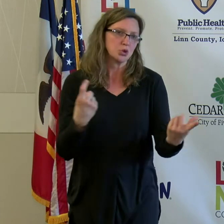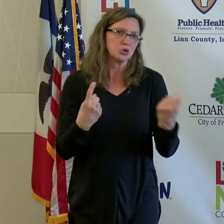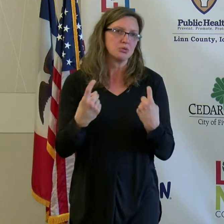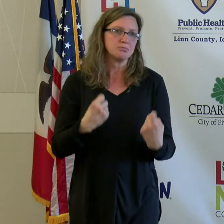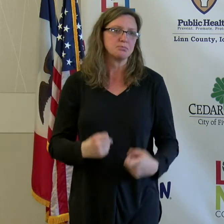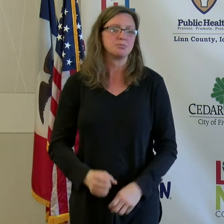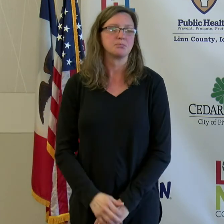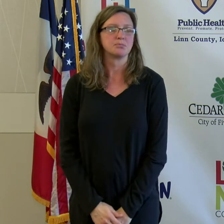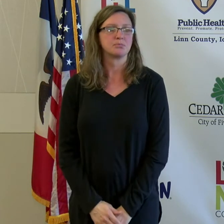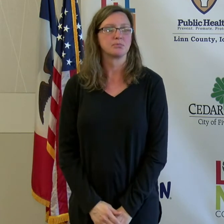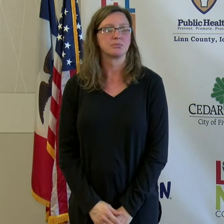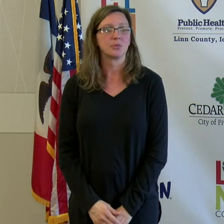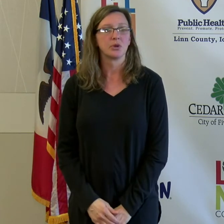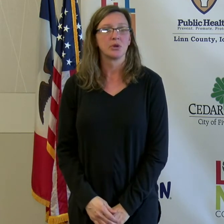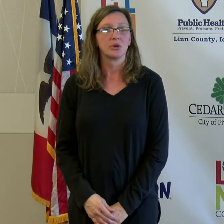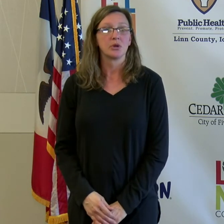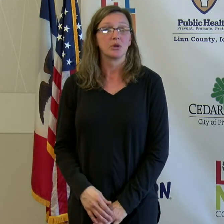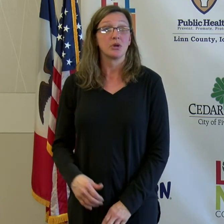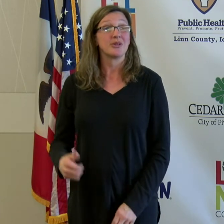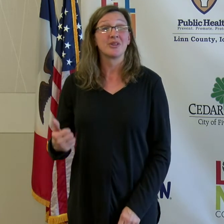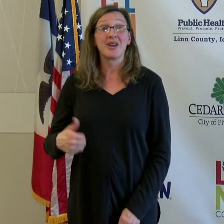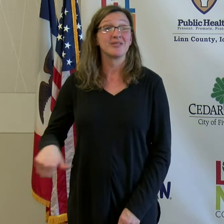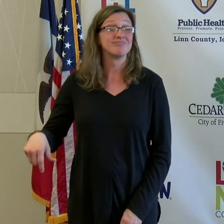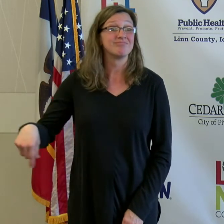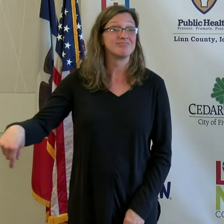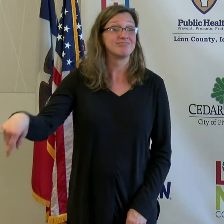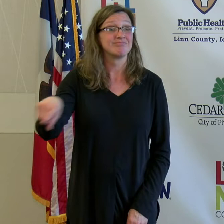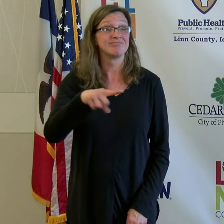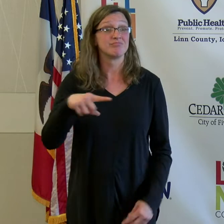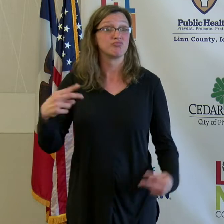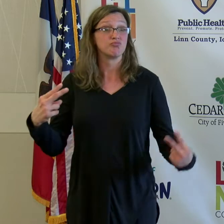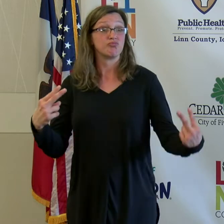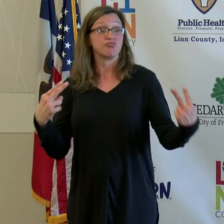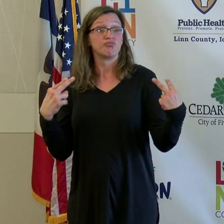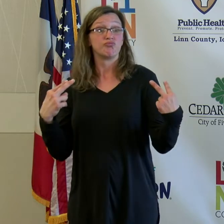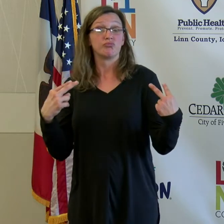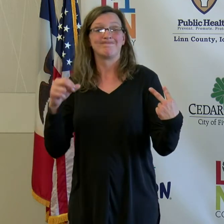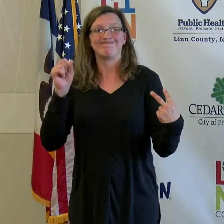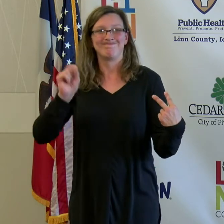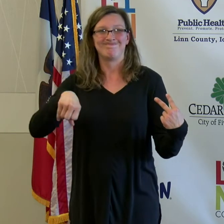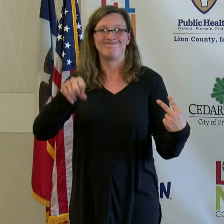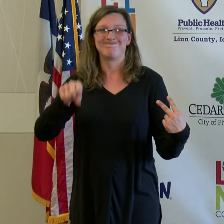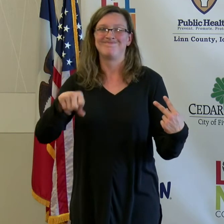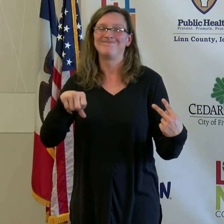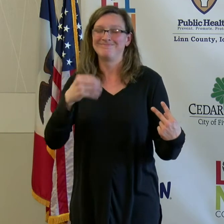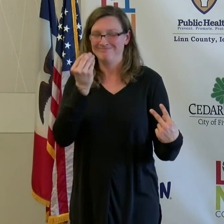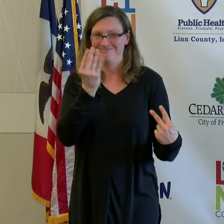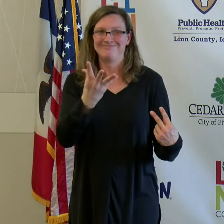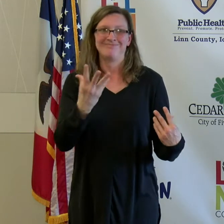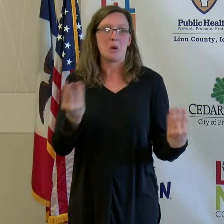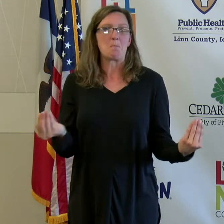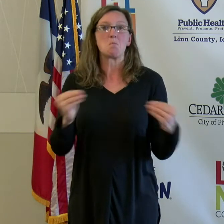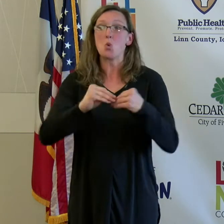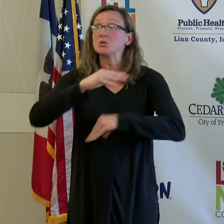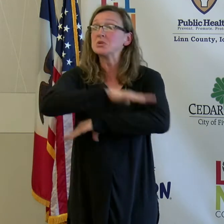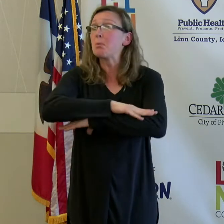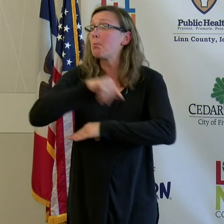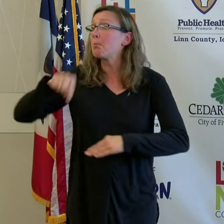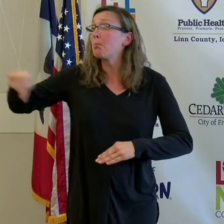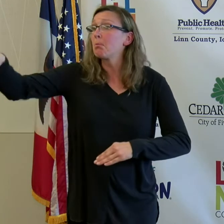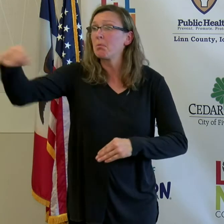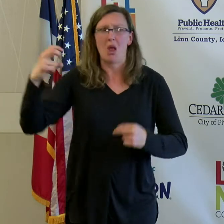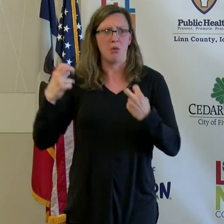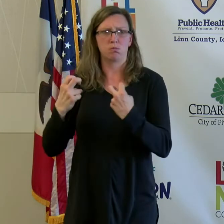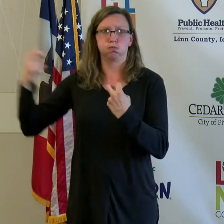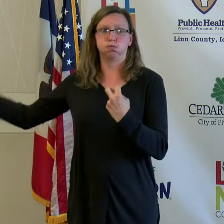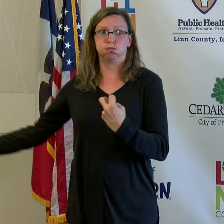that are watching, we have taken measures to increase social distancing here where we are conducting the press conference. So we